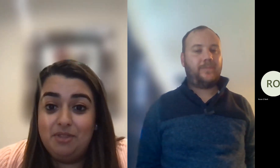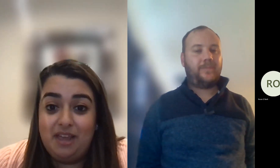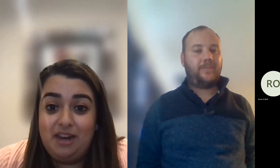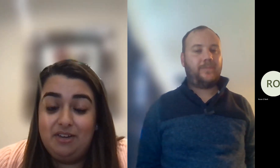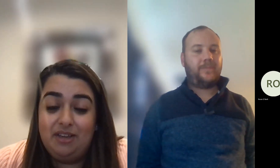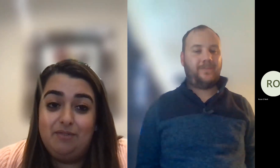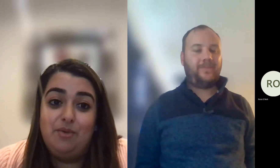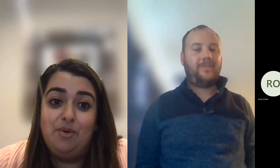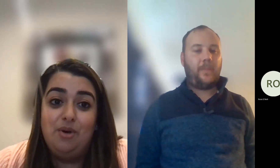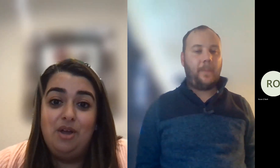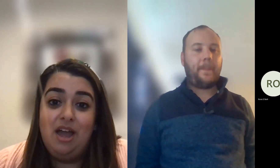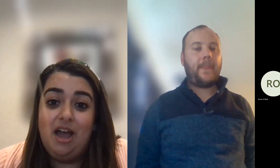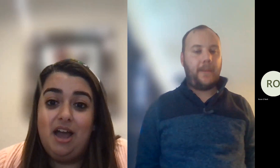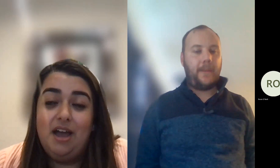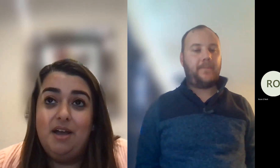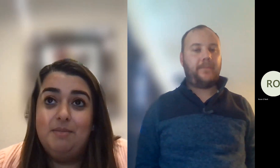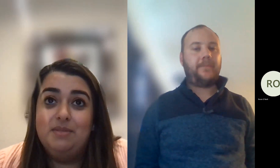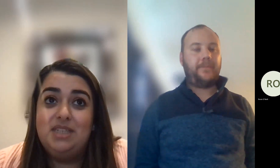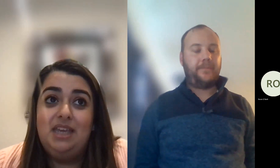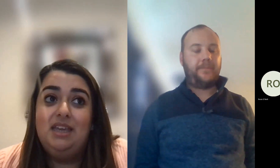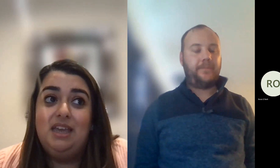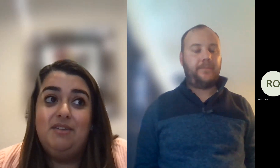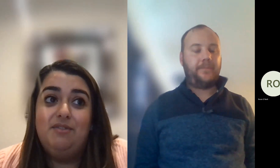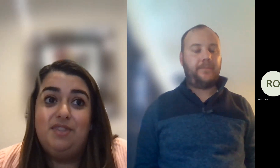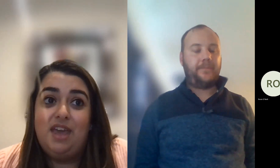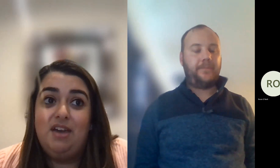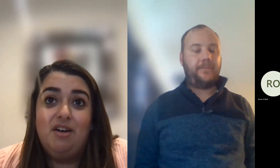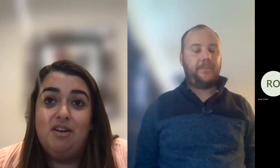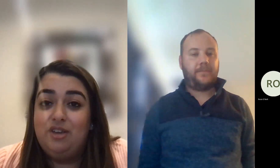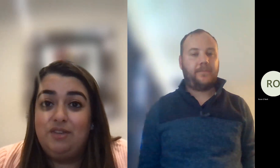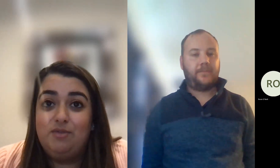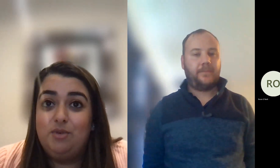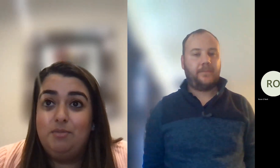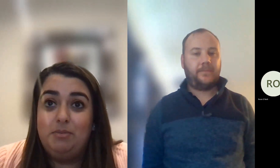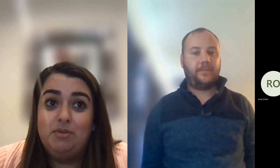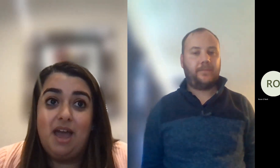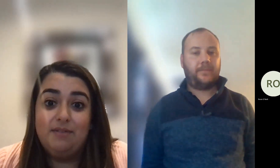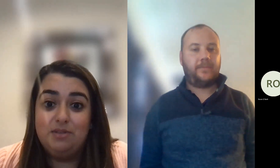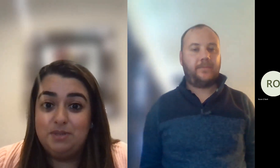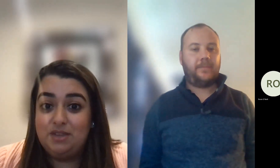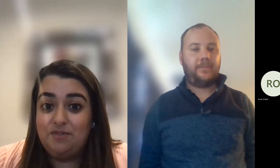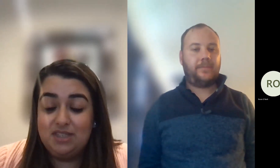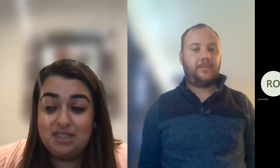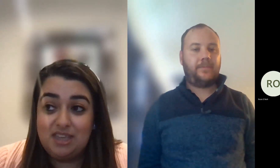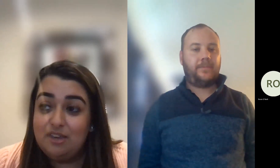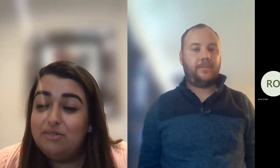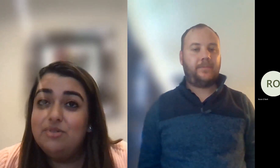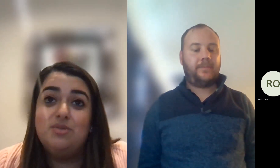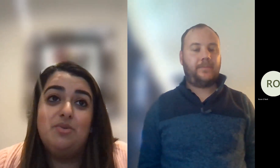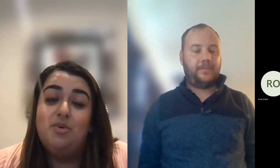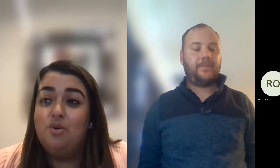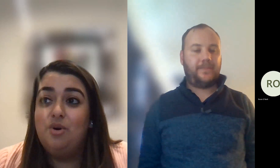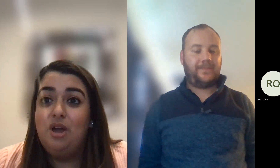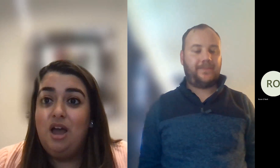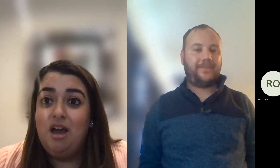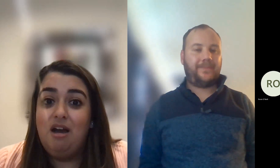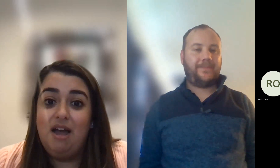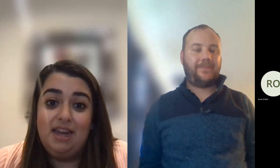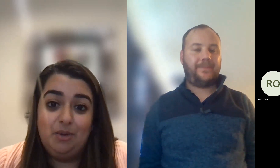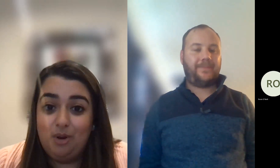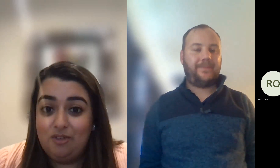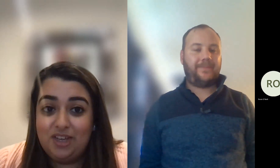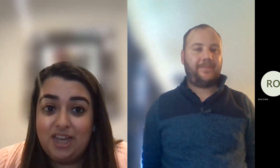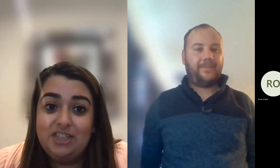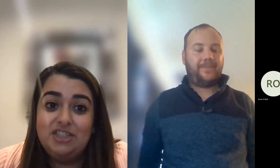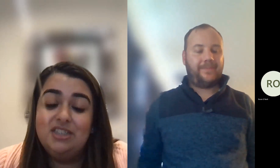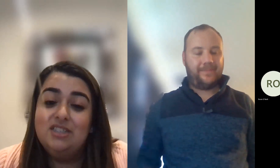find out what they're looking for. See if they are looking for people that have specific skills or